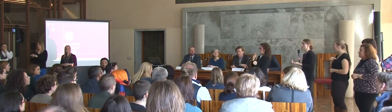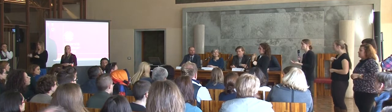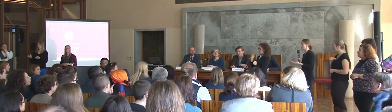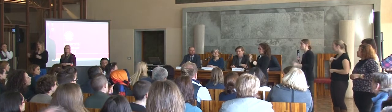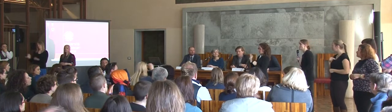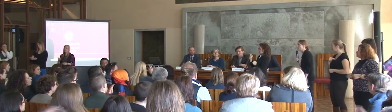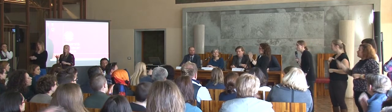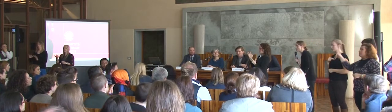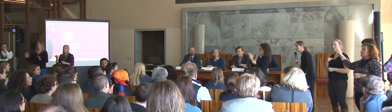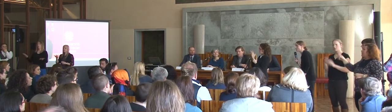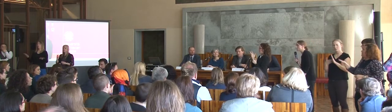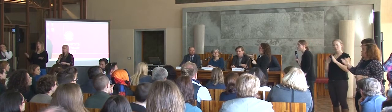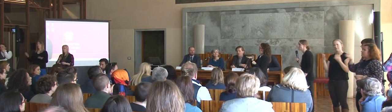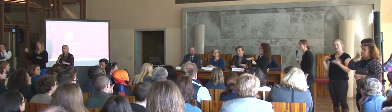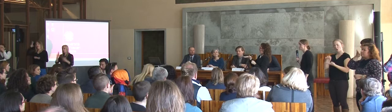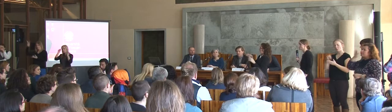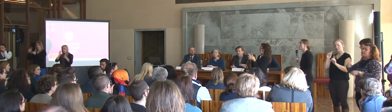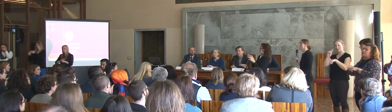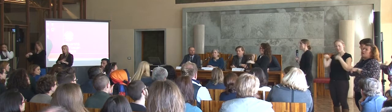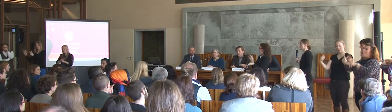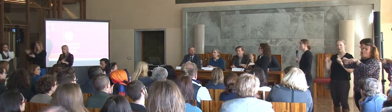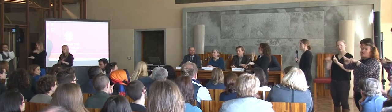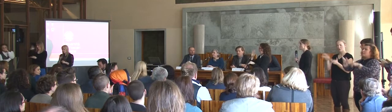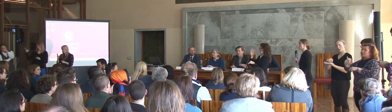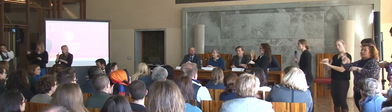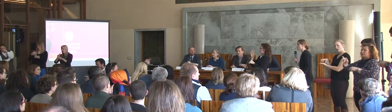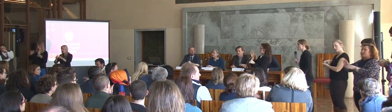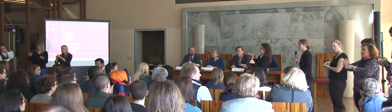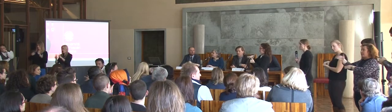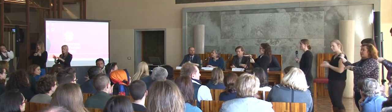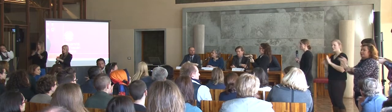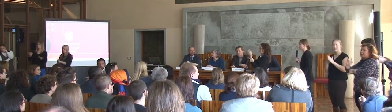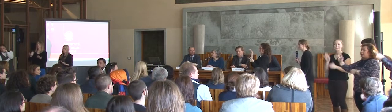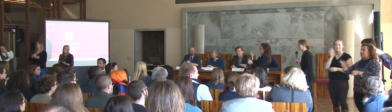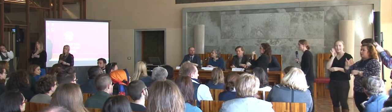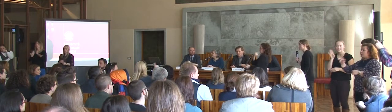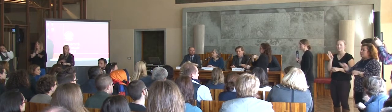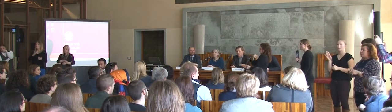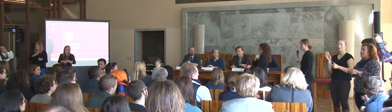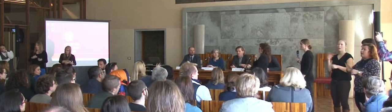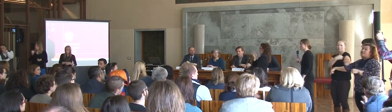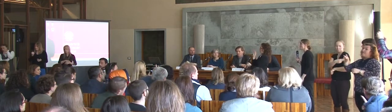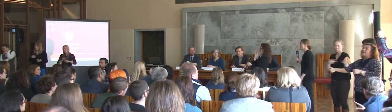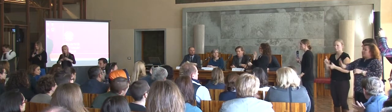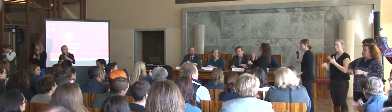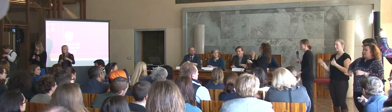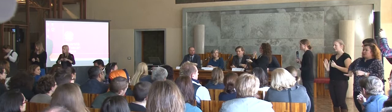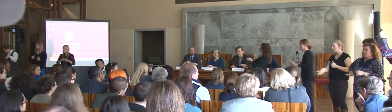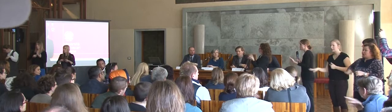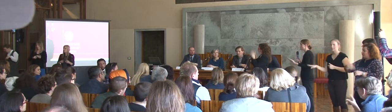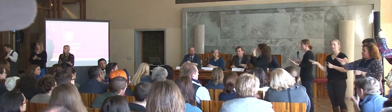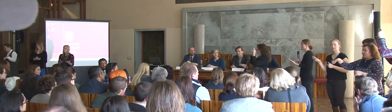For example, for the educational area, for other areas, for like nurseries, kindergarten and things like that. But